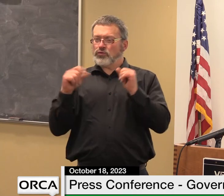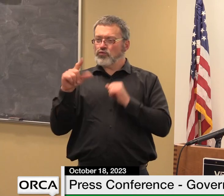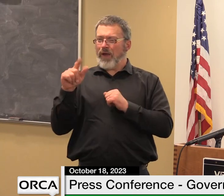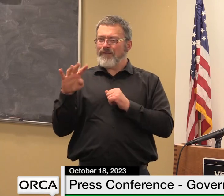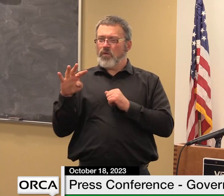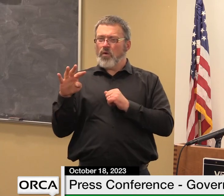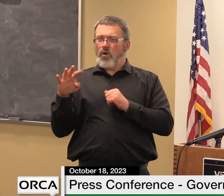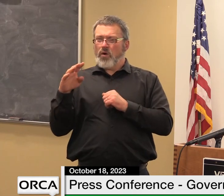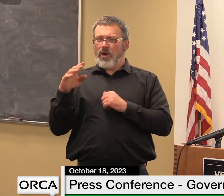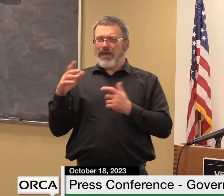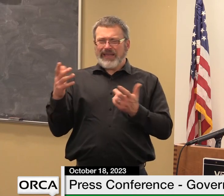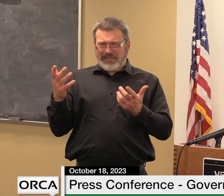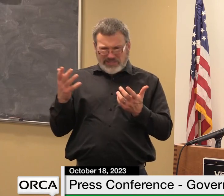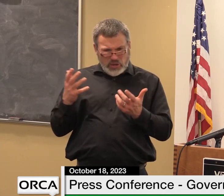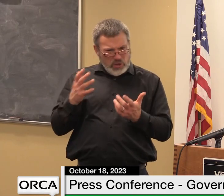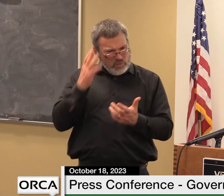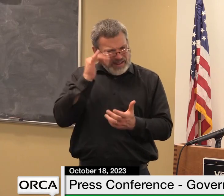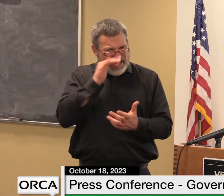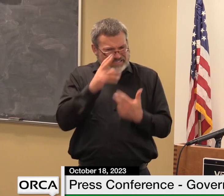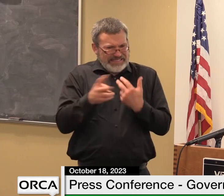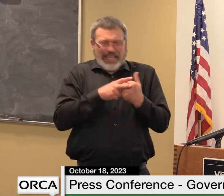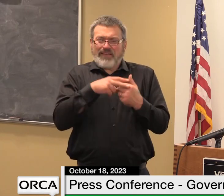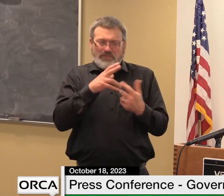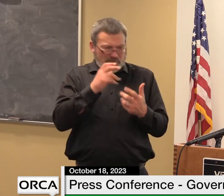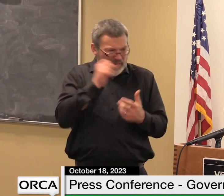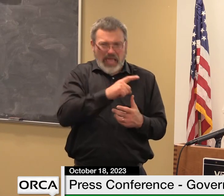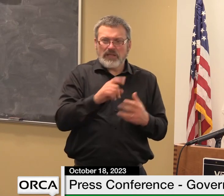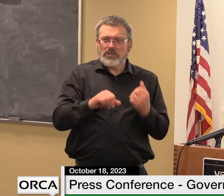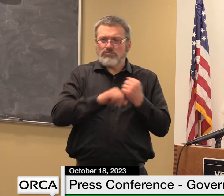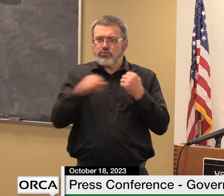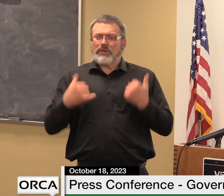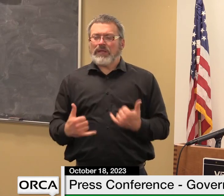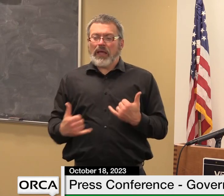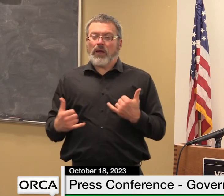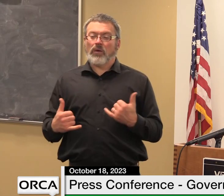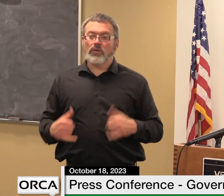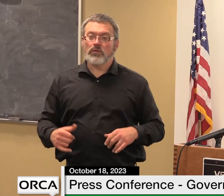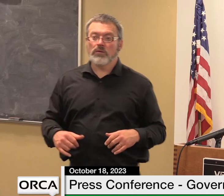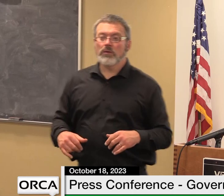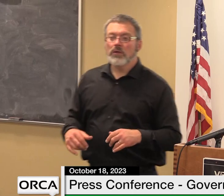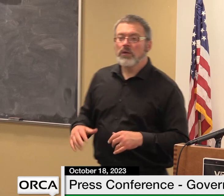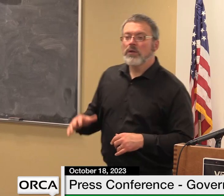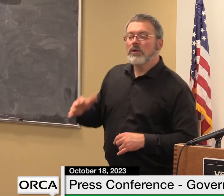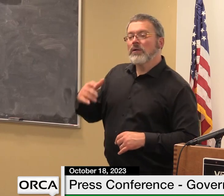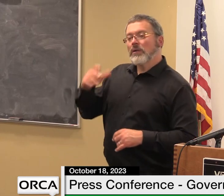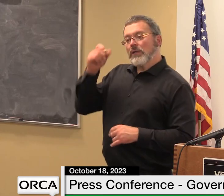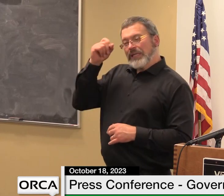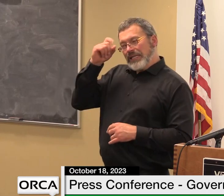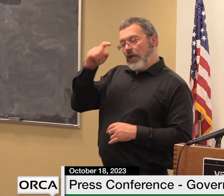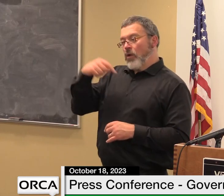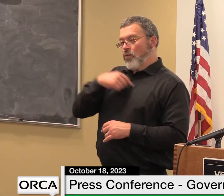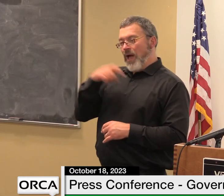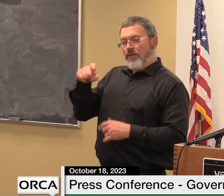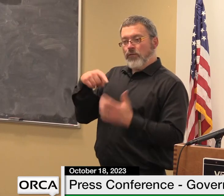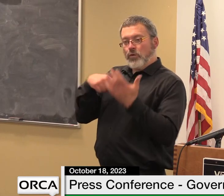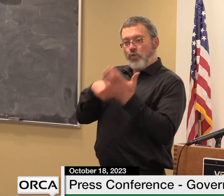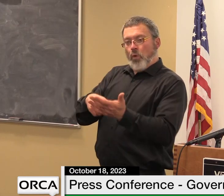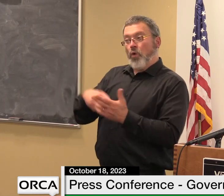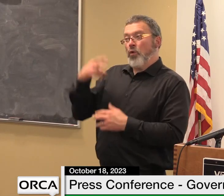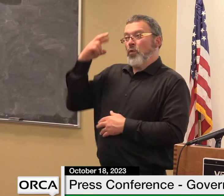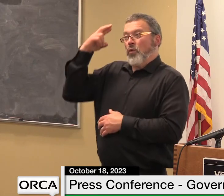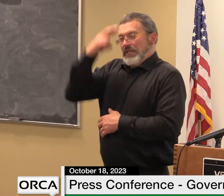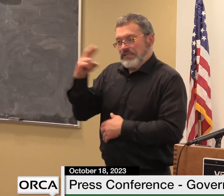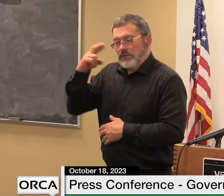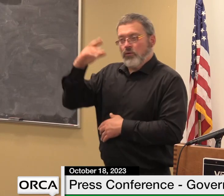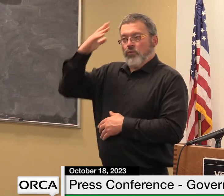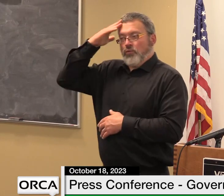to, you know, have that program in place? I think we'd have to substantiate the reasoning behind the extension. So at